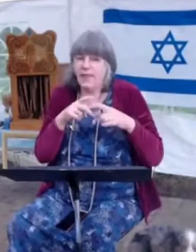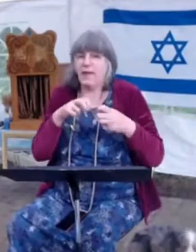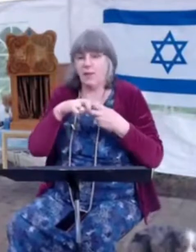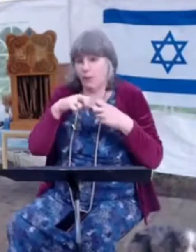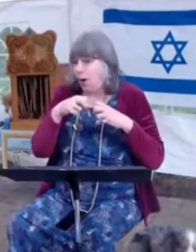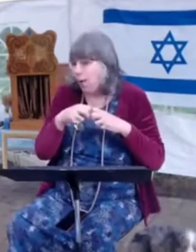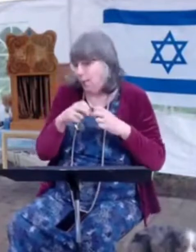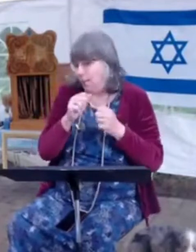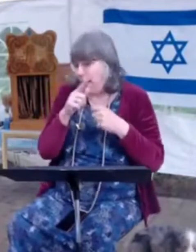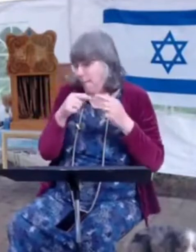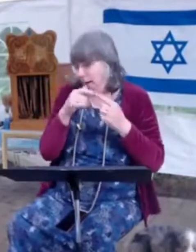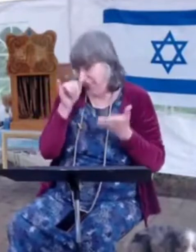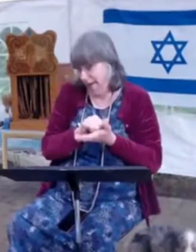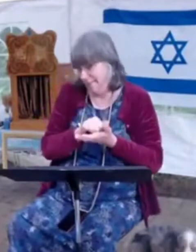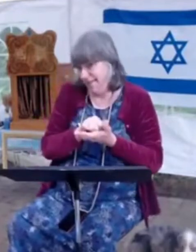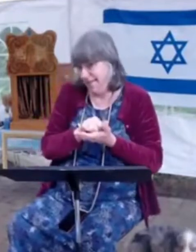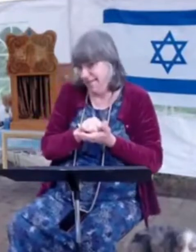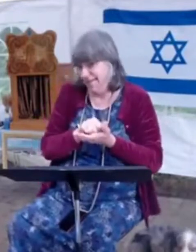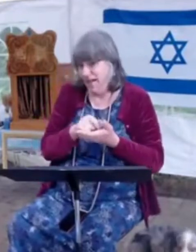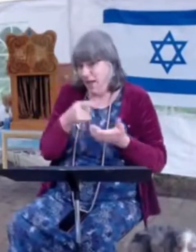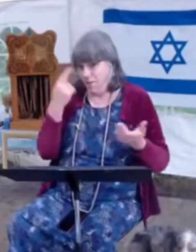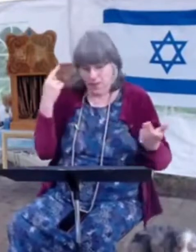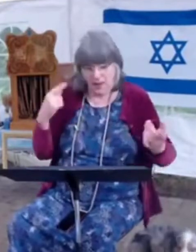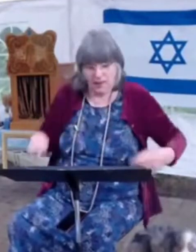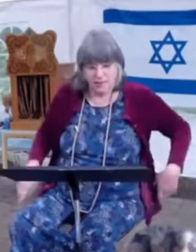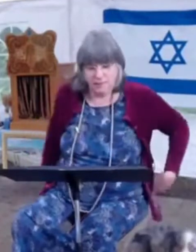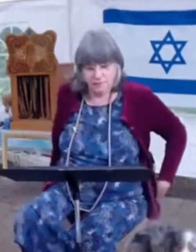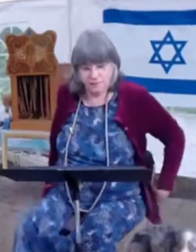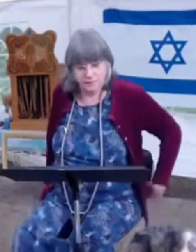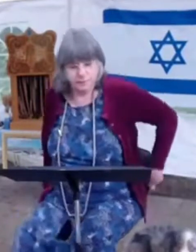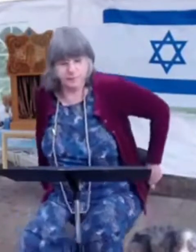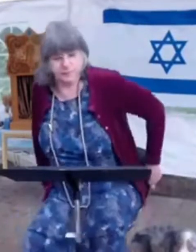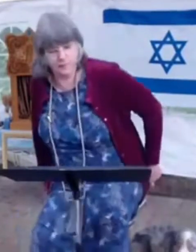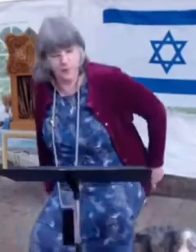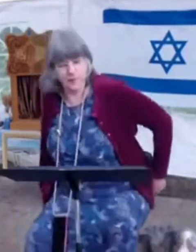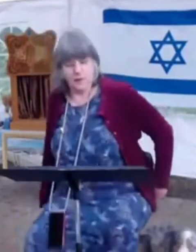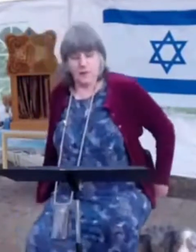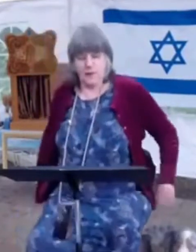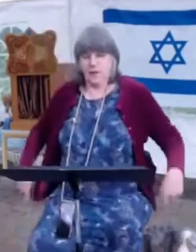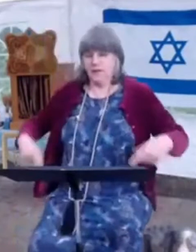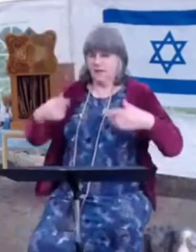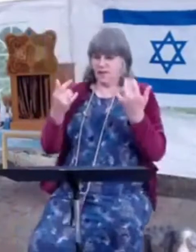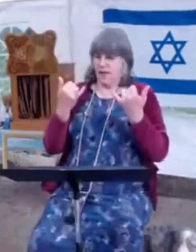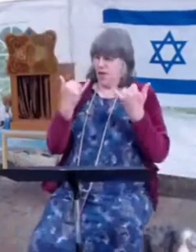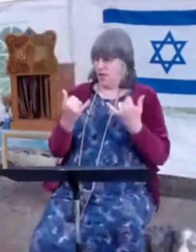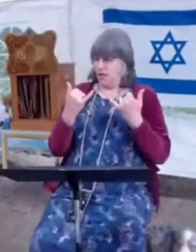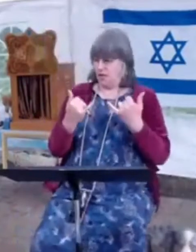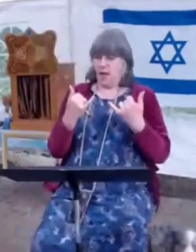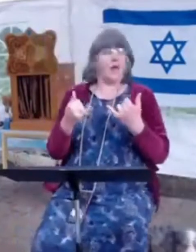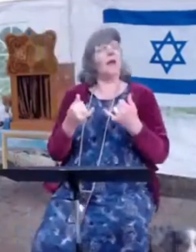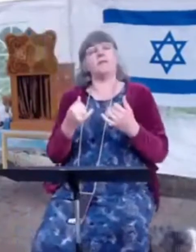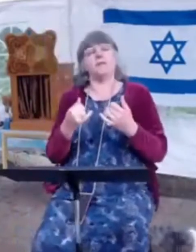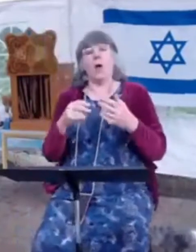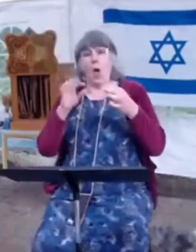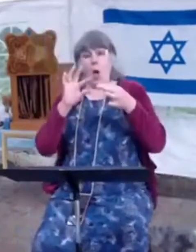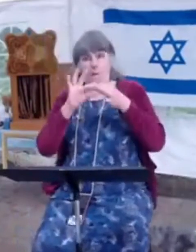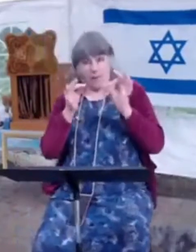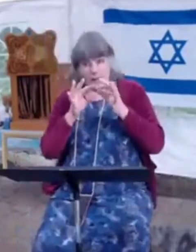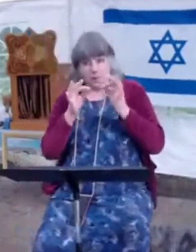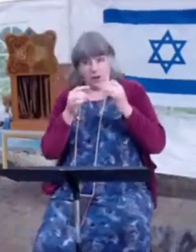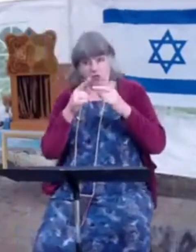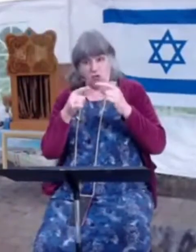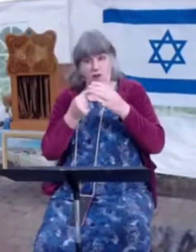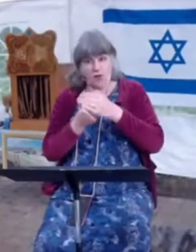This contemporary definition of the word gospel does not take into account that Yeshua and